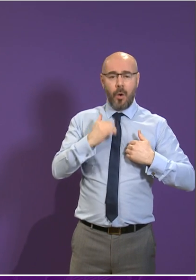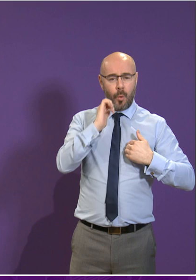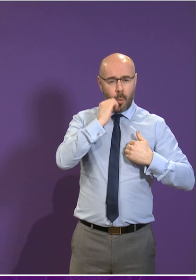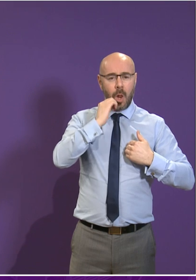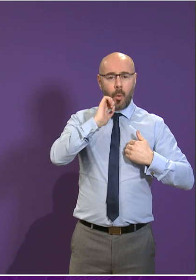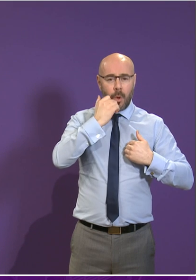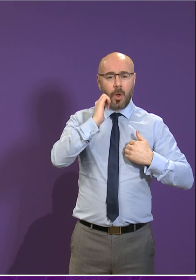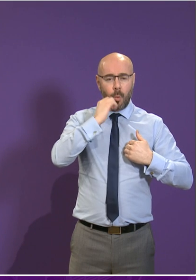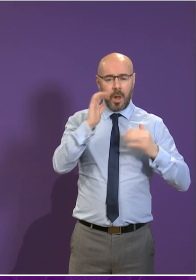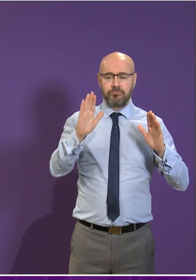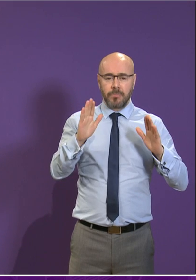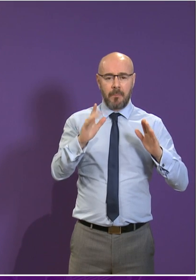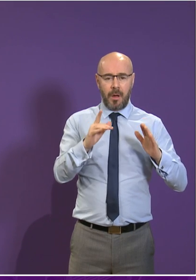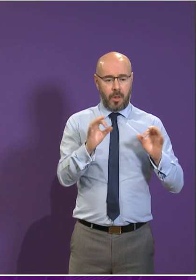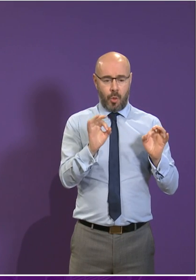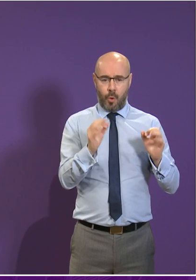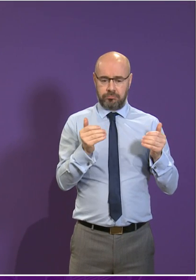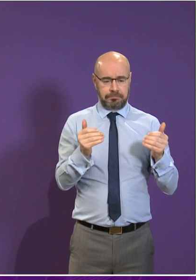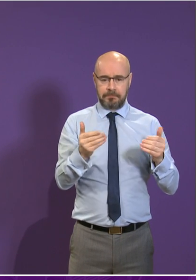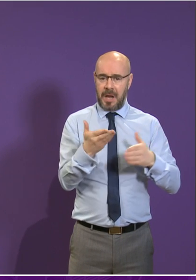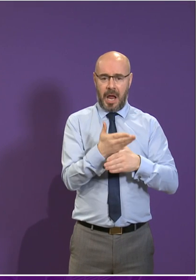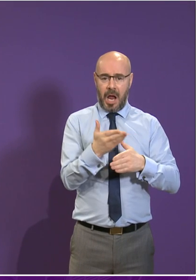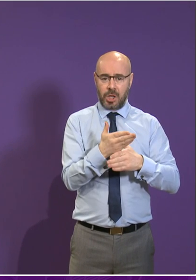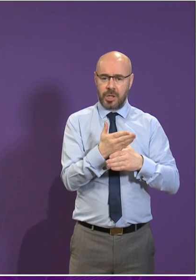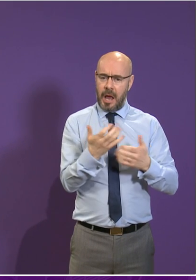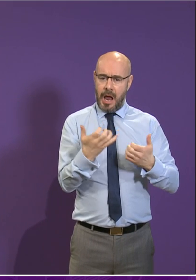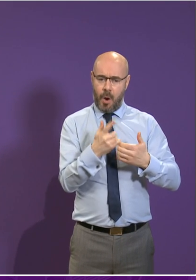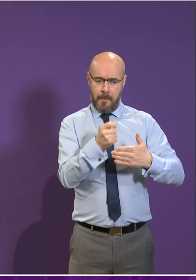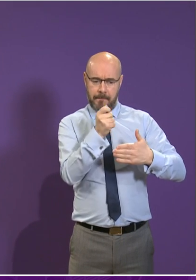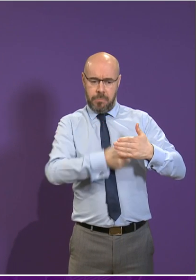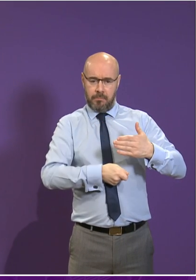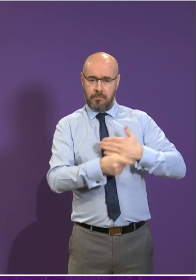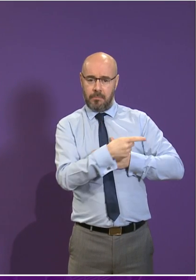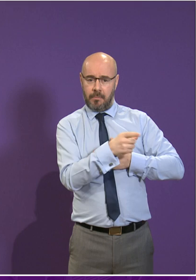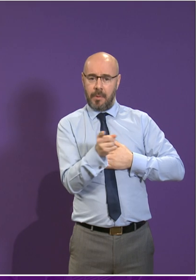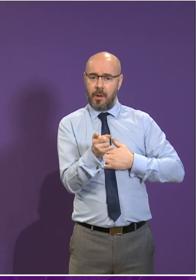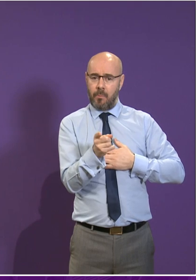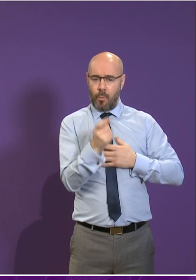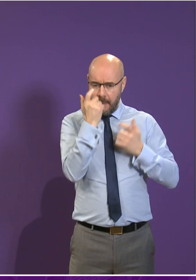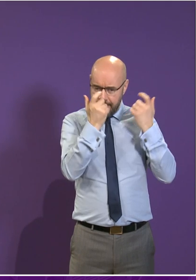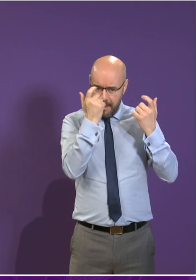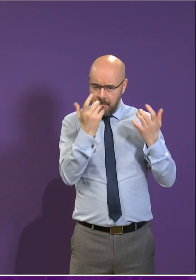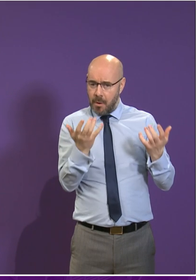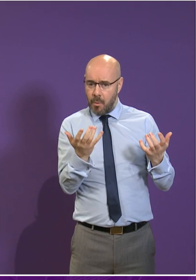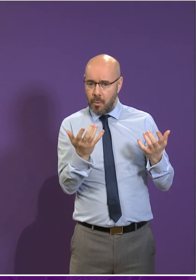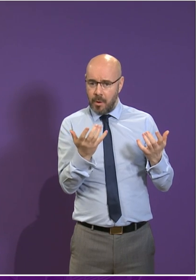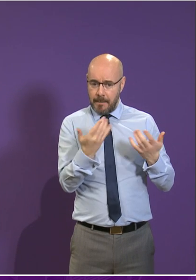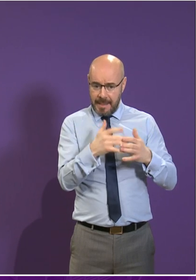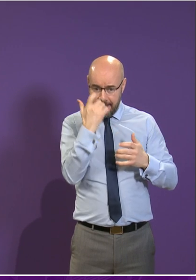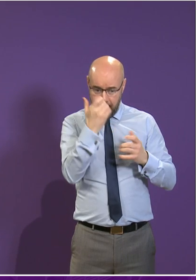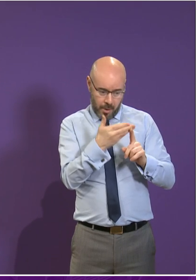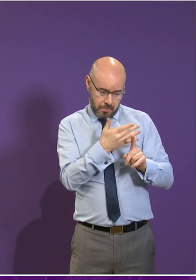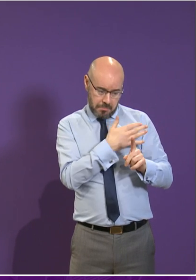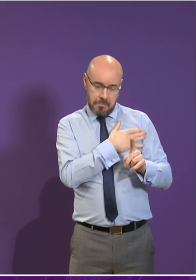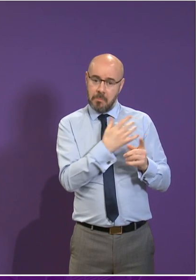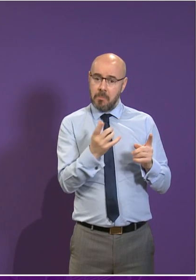practice nothing is changing. What sanctions would you think of? And have you ever considered that in the last 4 years?